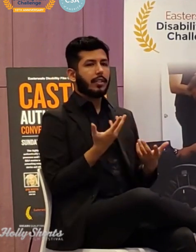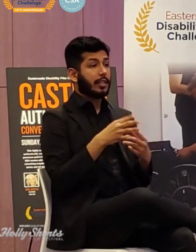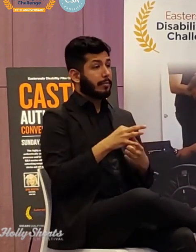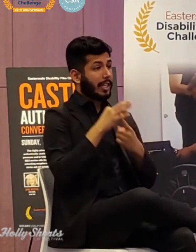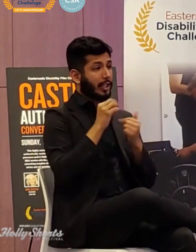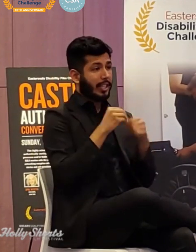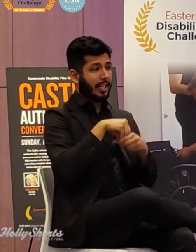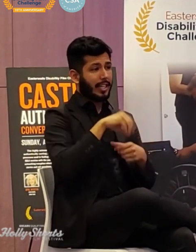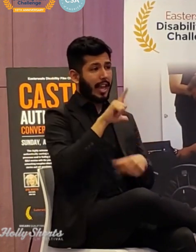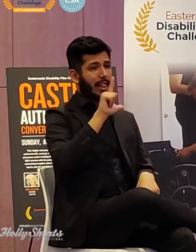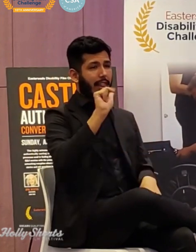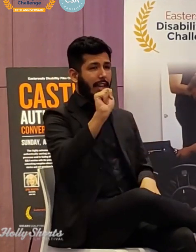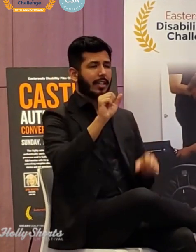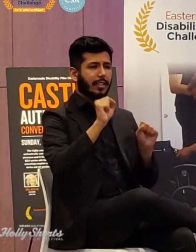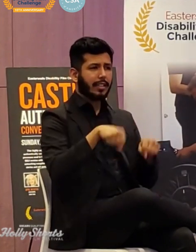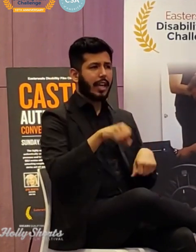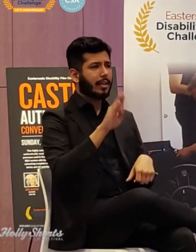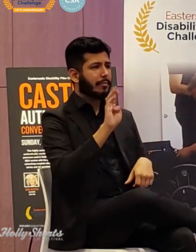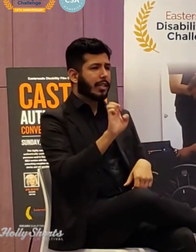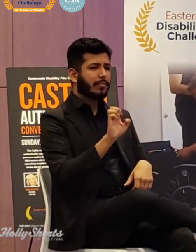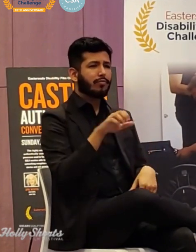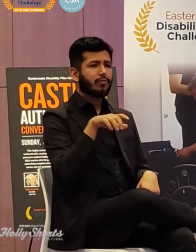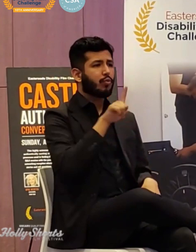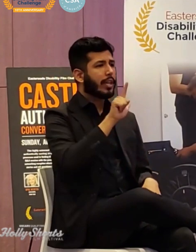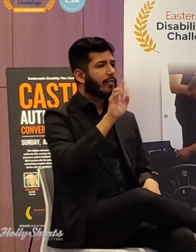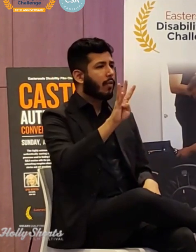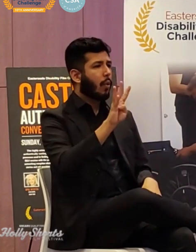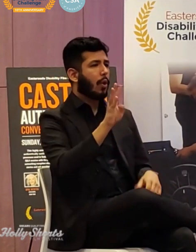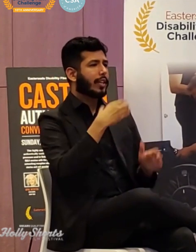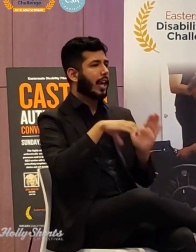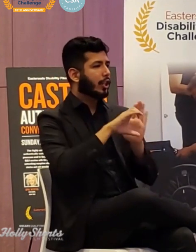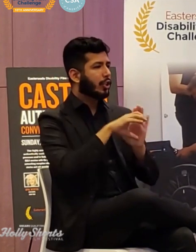Angeles, can be, you know, 24 characters.